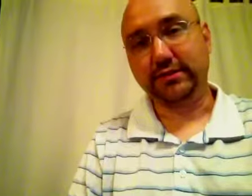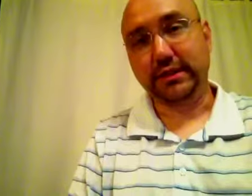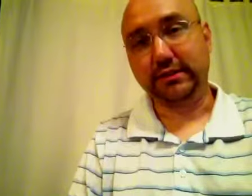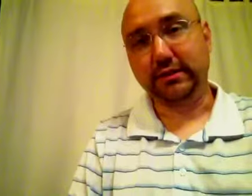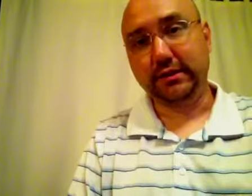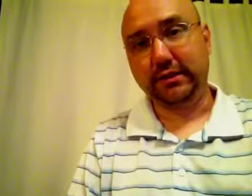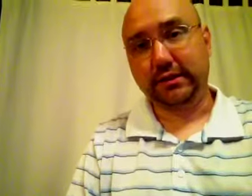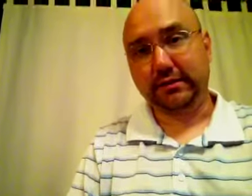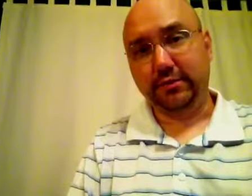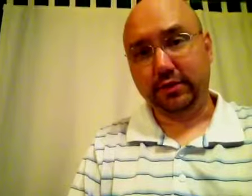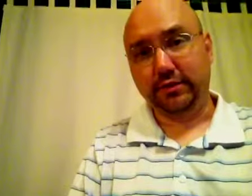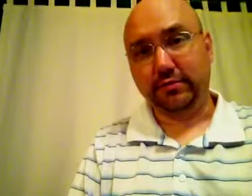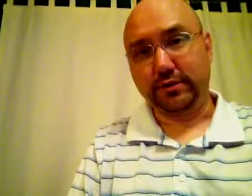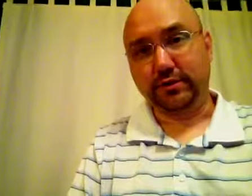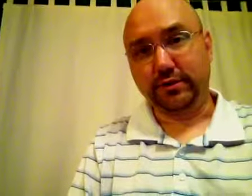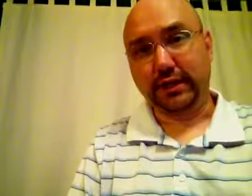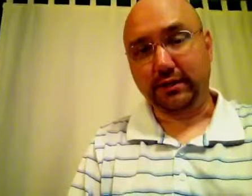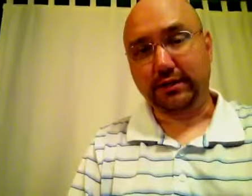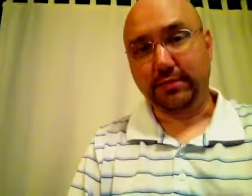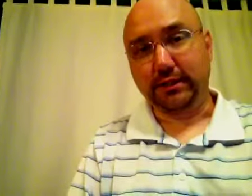seen, musical instruments are entirely spelled out.